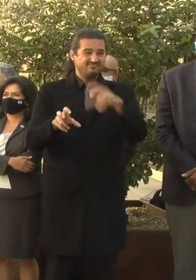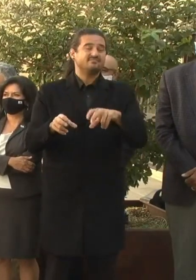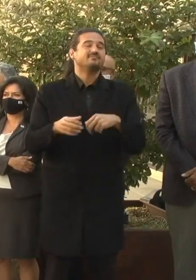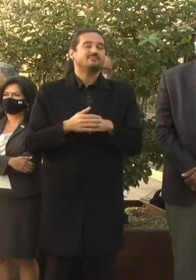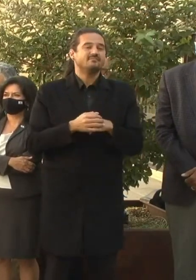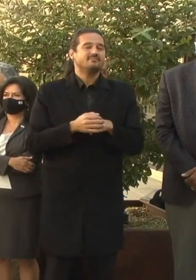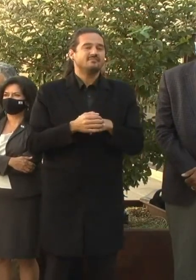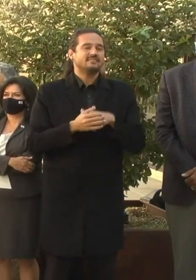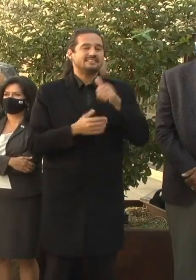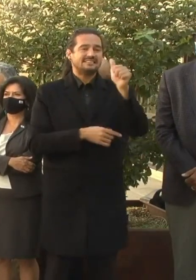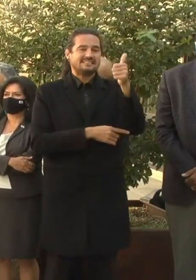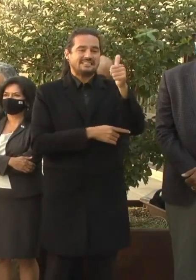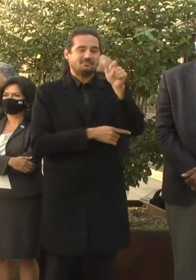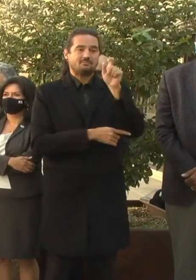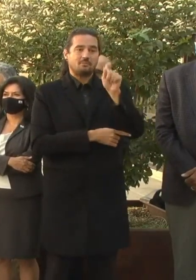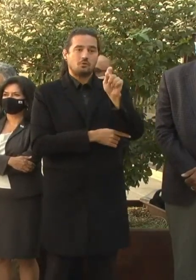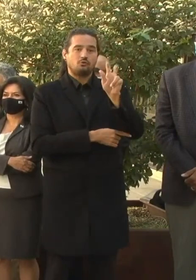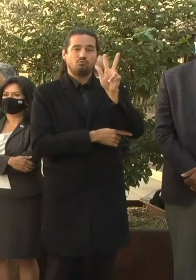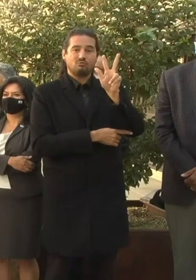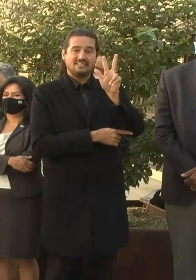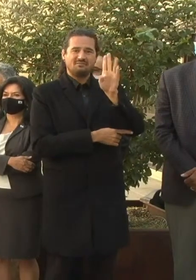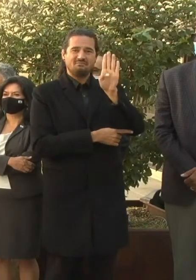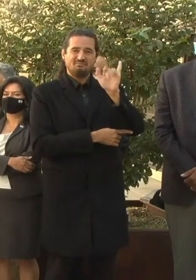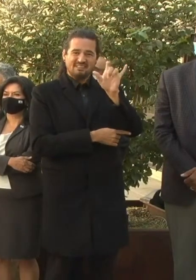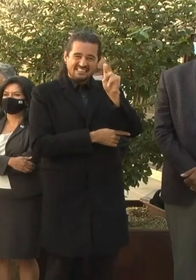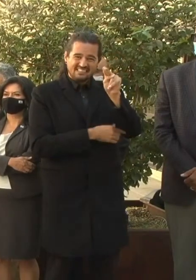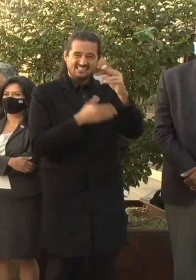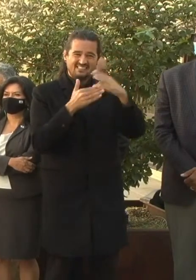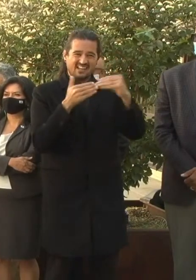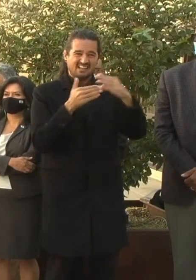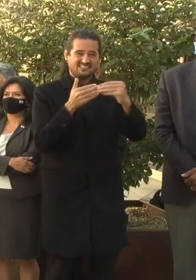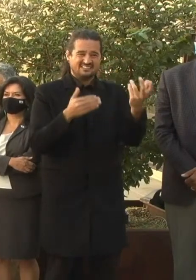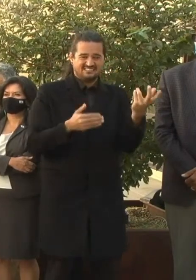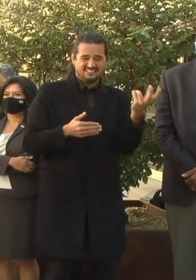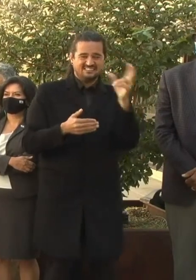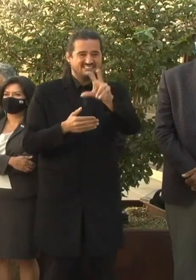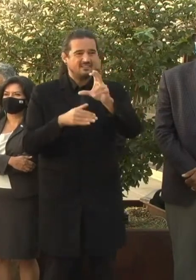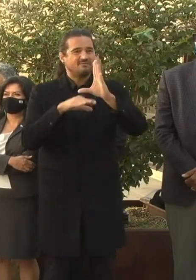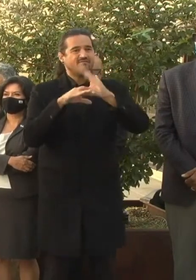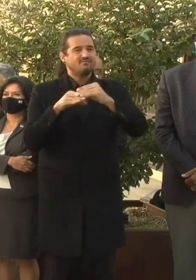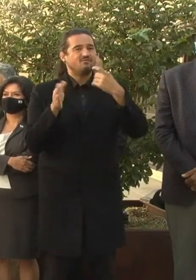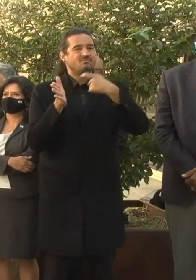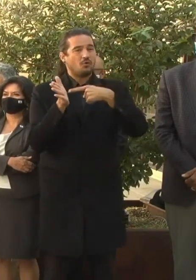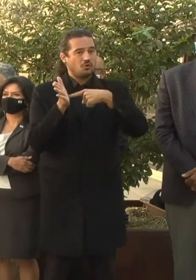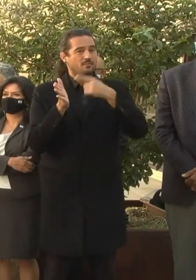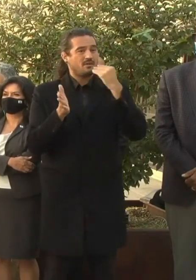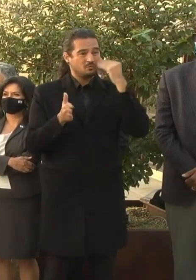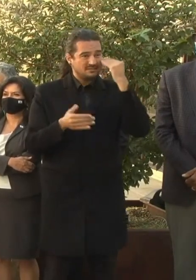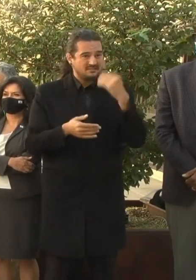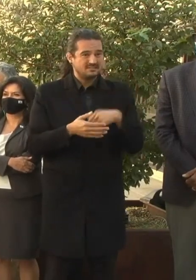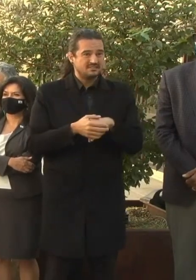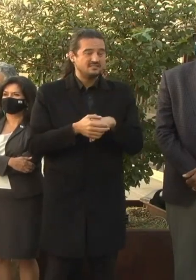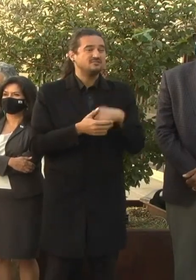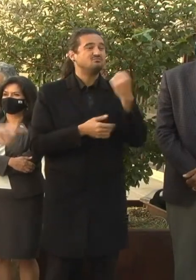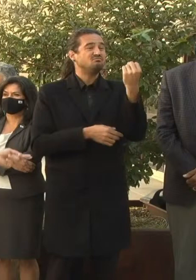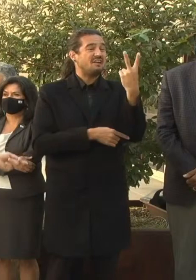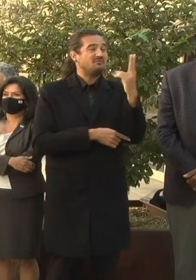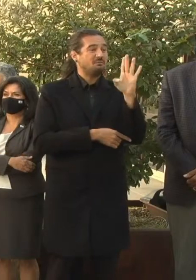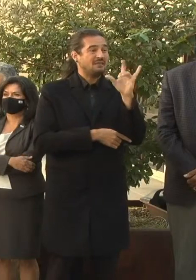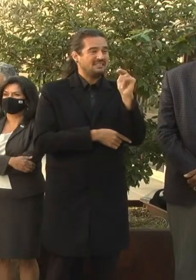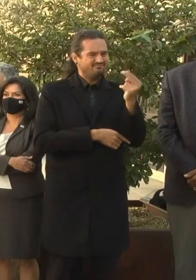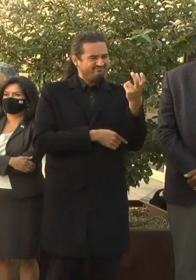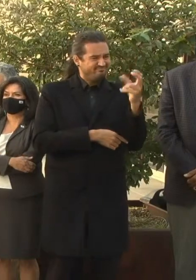billion in affordable housing, $12 billion in homelessness, $5.2 billion in rent relief. That's